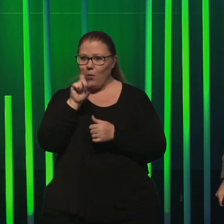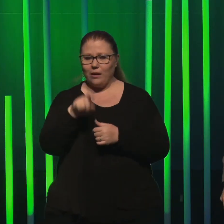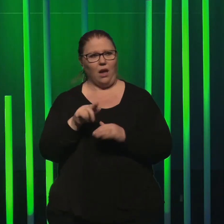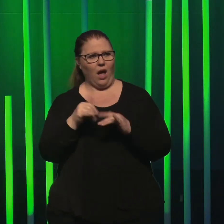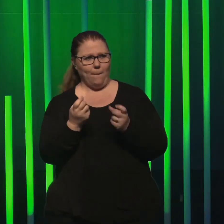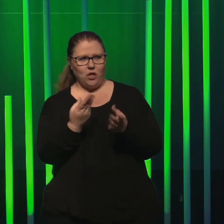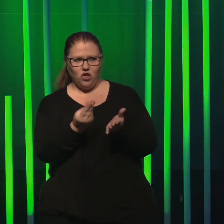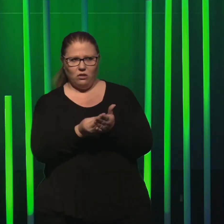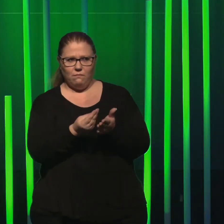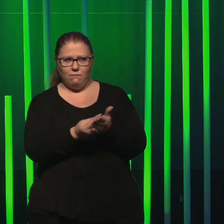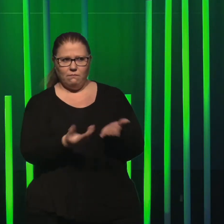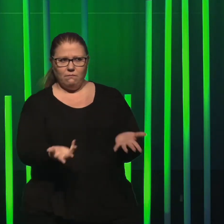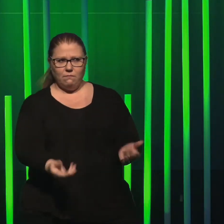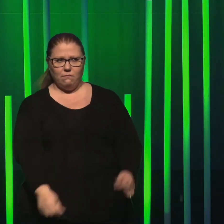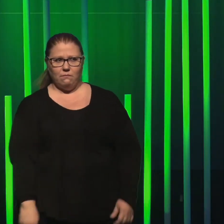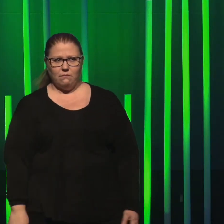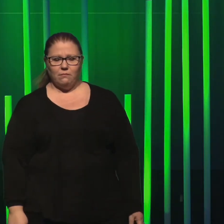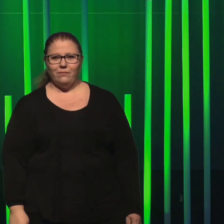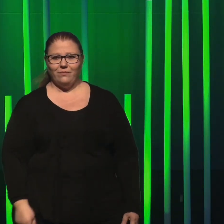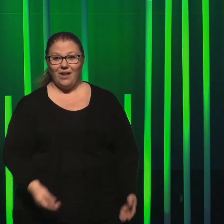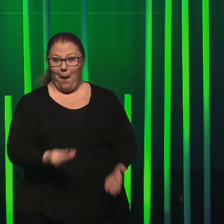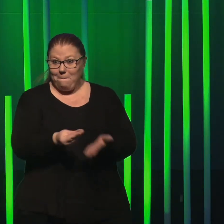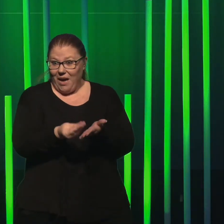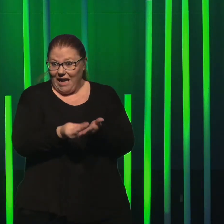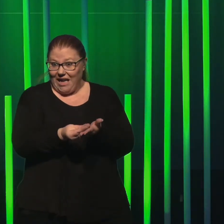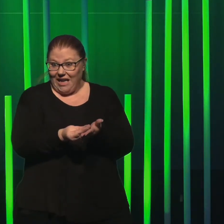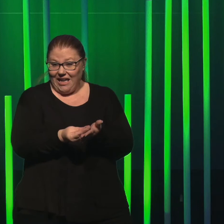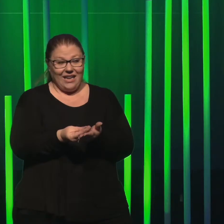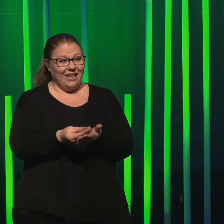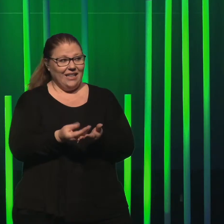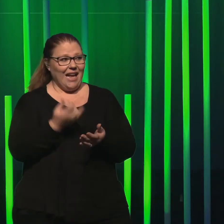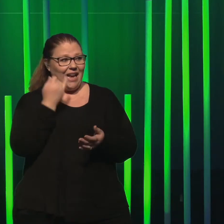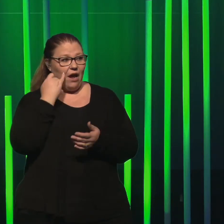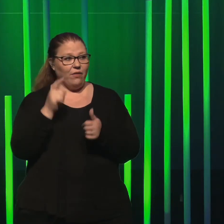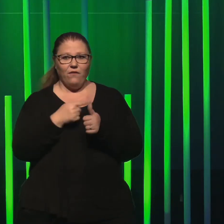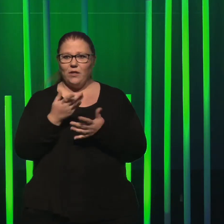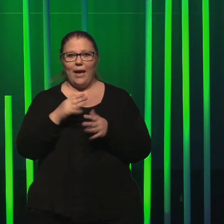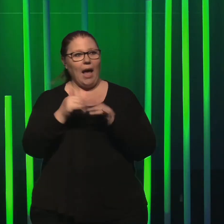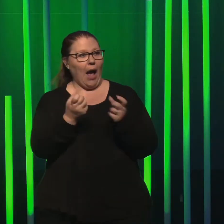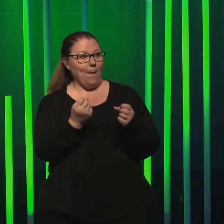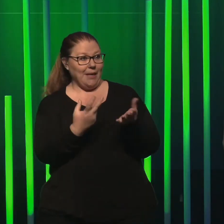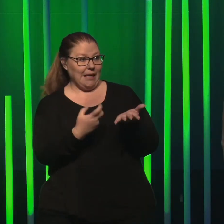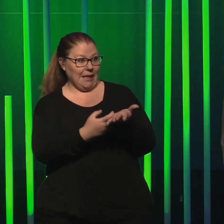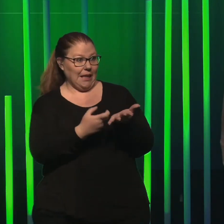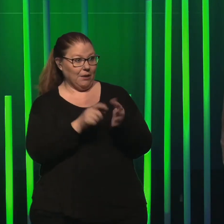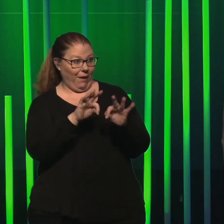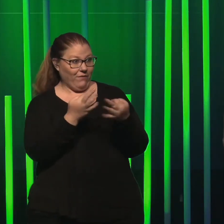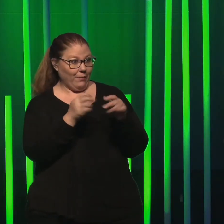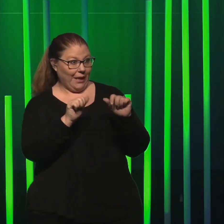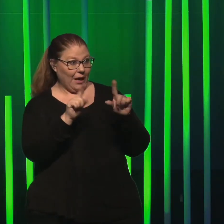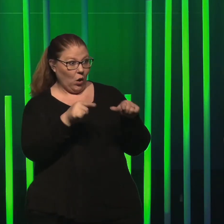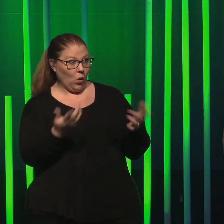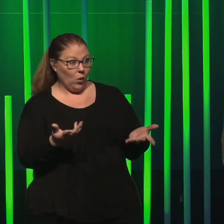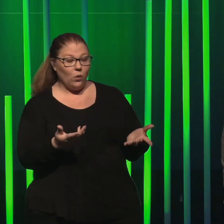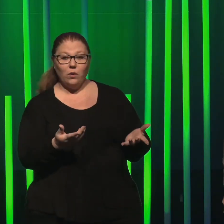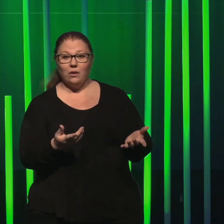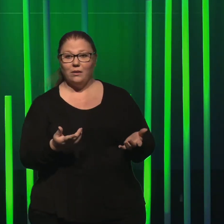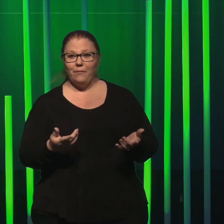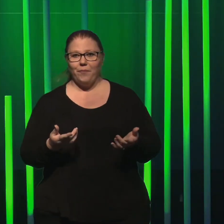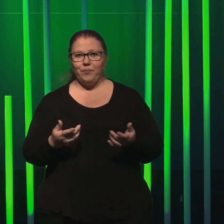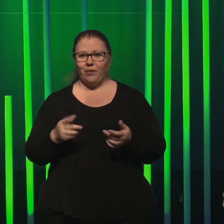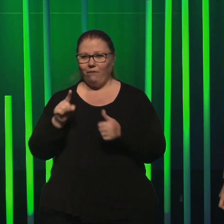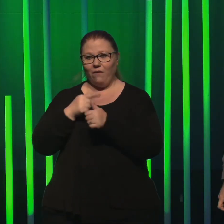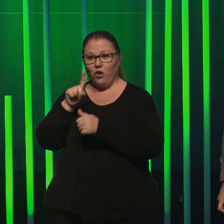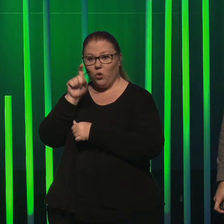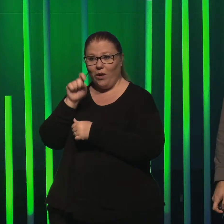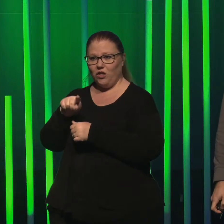much does it cost? Okay, money might be, if the first thing you were to ask is, well, how many tickets are there? Could my family come? Right? If the first thing you were to ask is, are we going